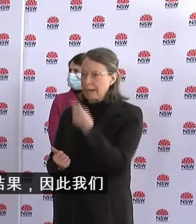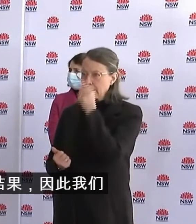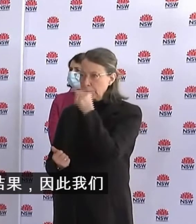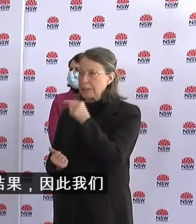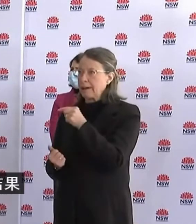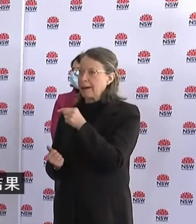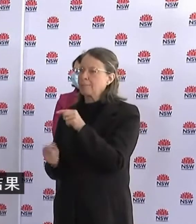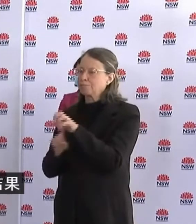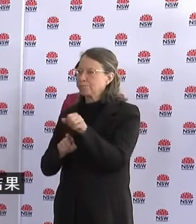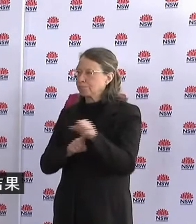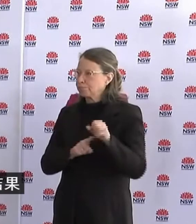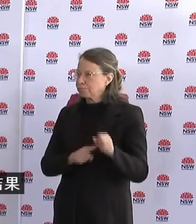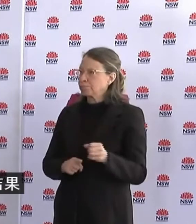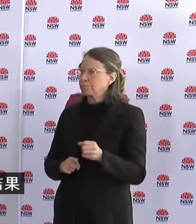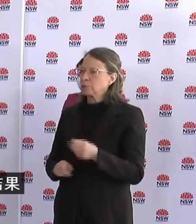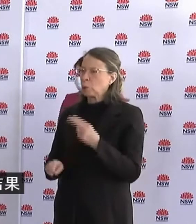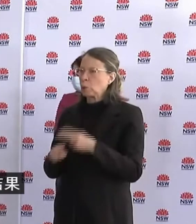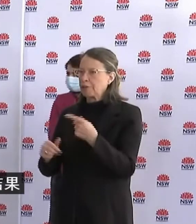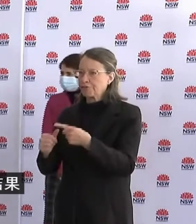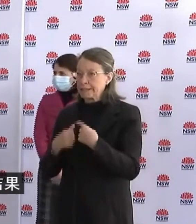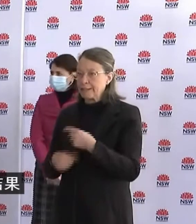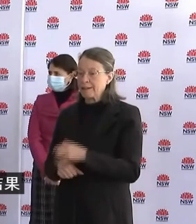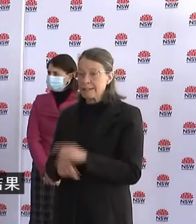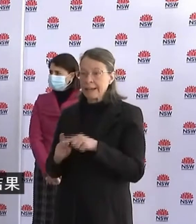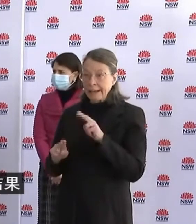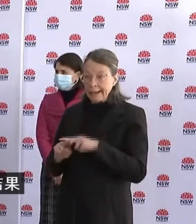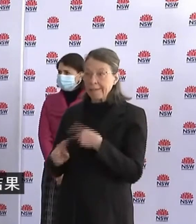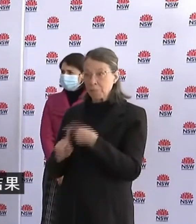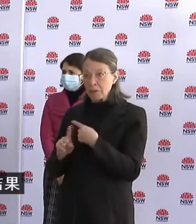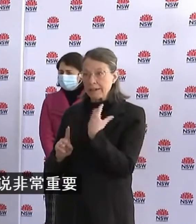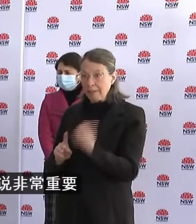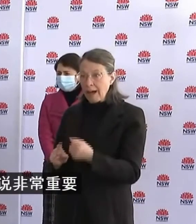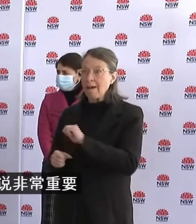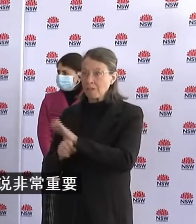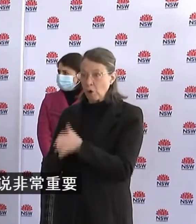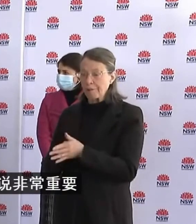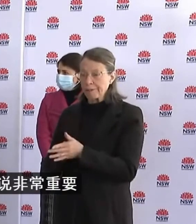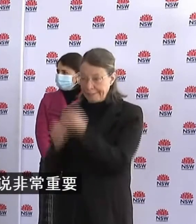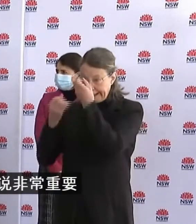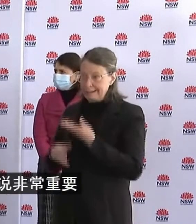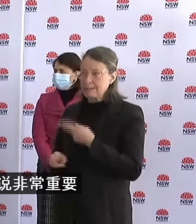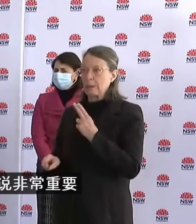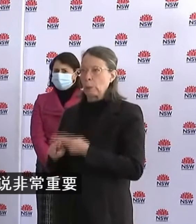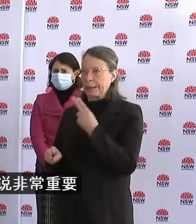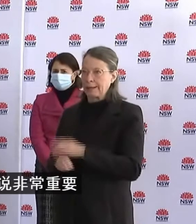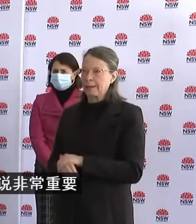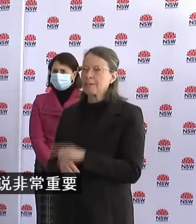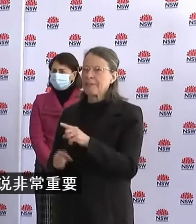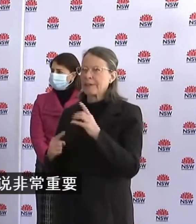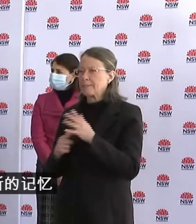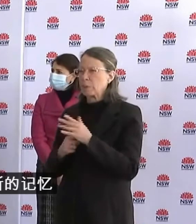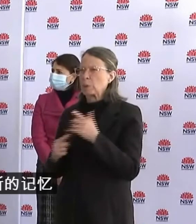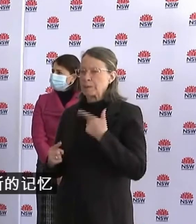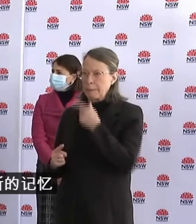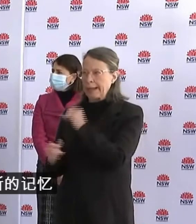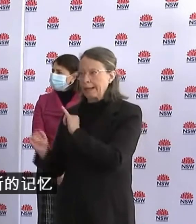fast-tracked, so we hear about the positive results much more quickly. Now, that's very important in terms of us being able to then